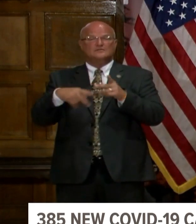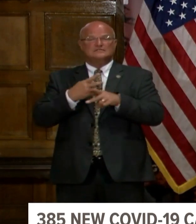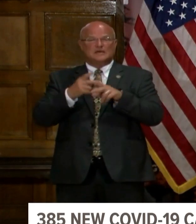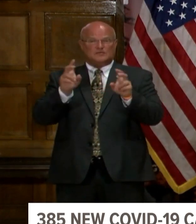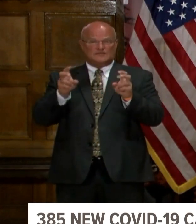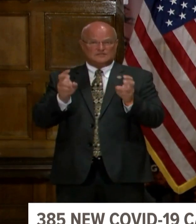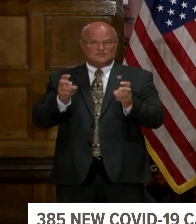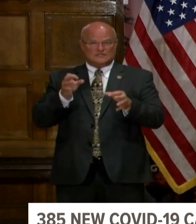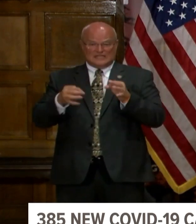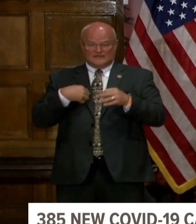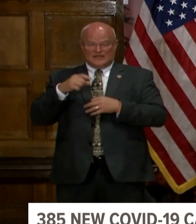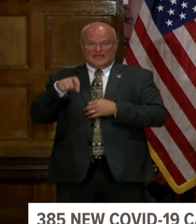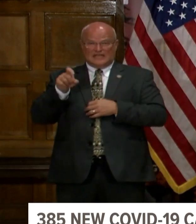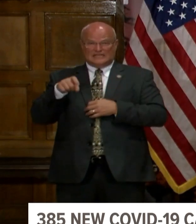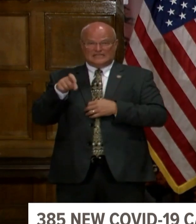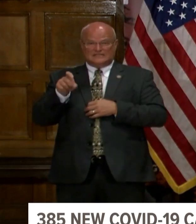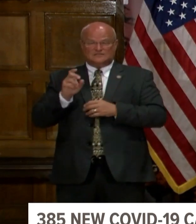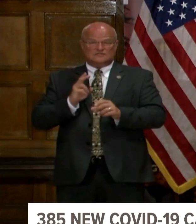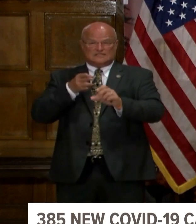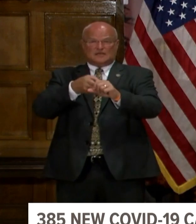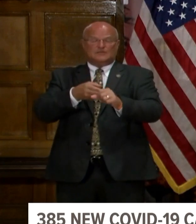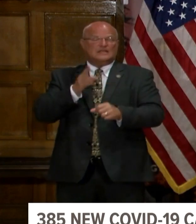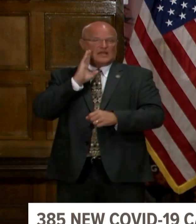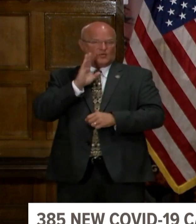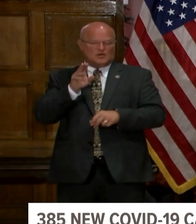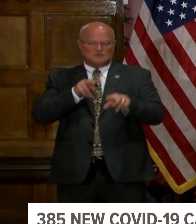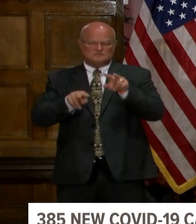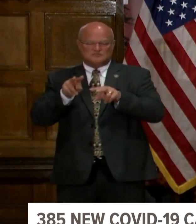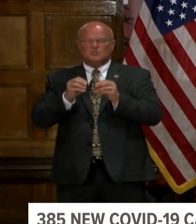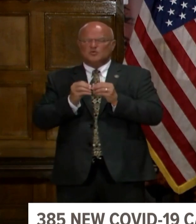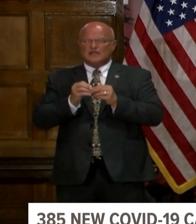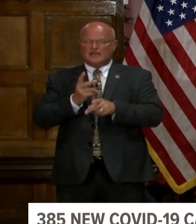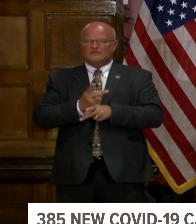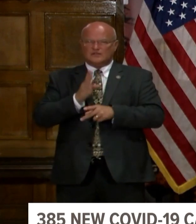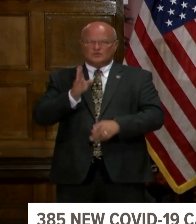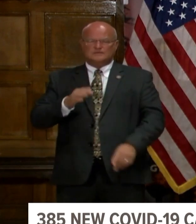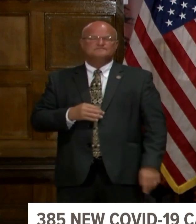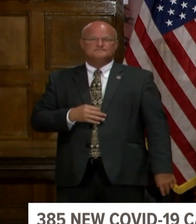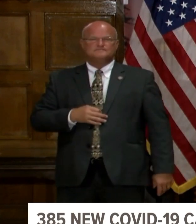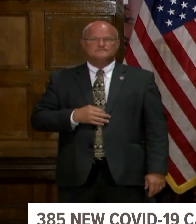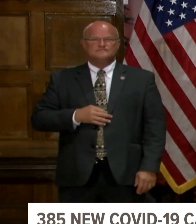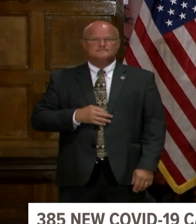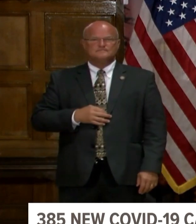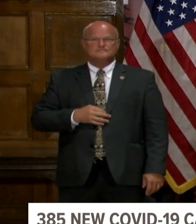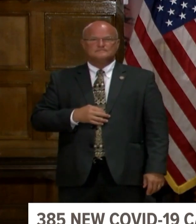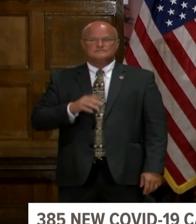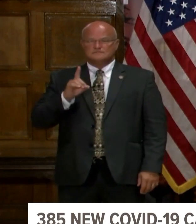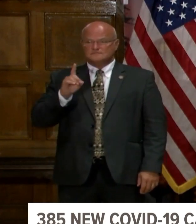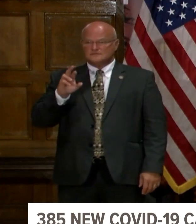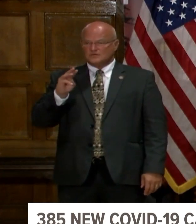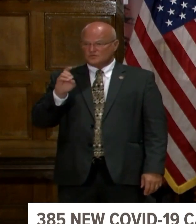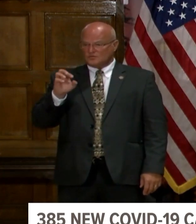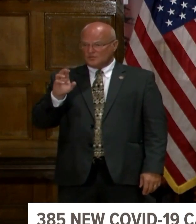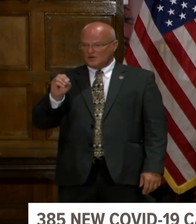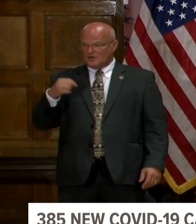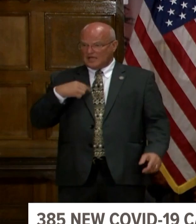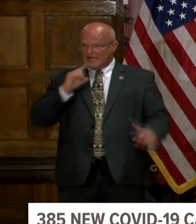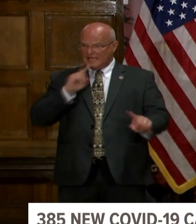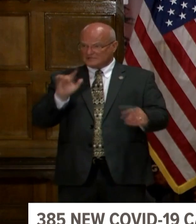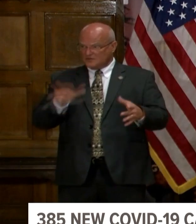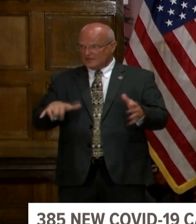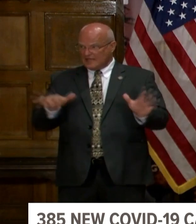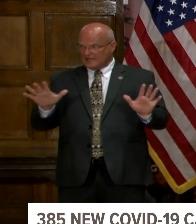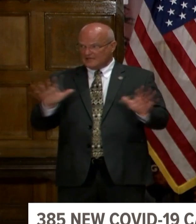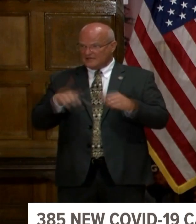of issues. If I need to say anything about that, I'll look at that more carefully. Dr. Romero, did I answer